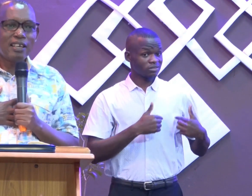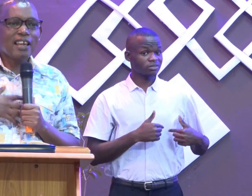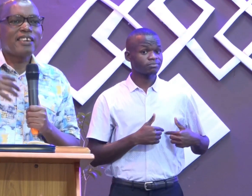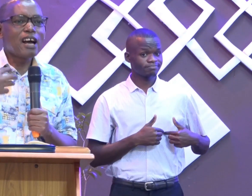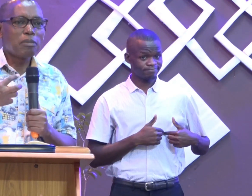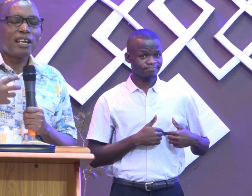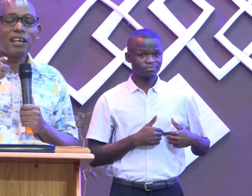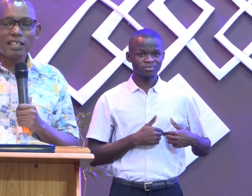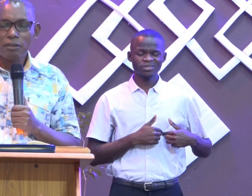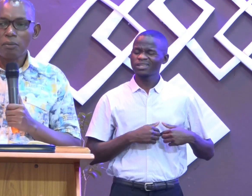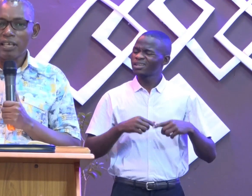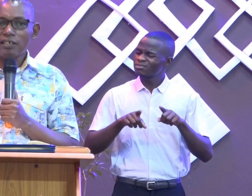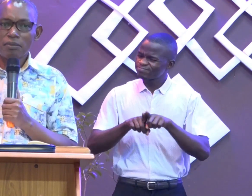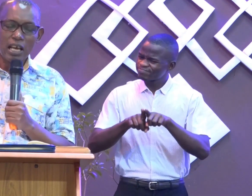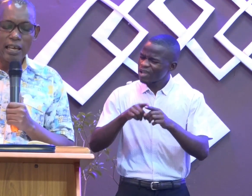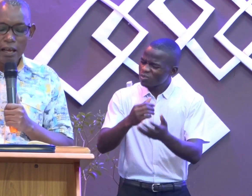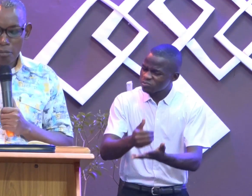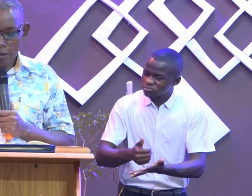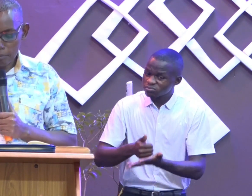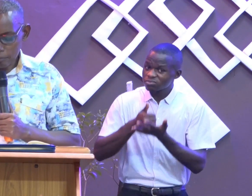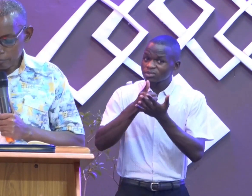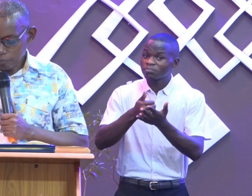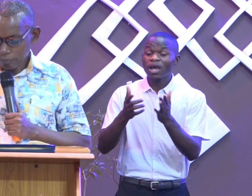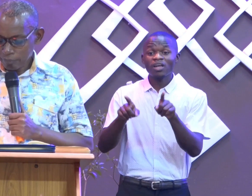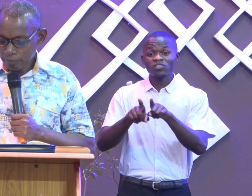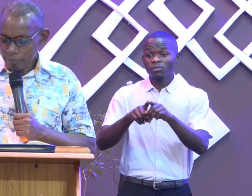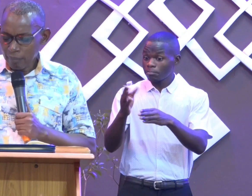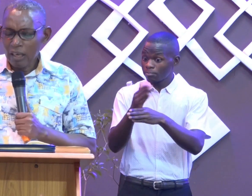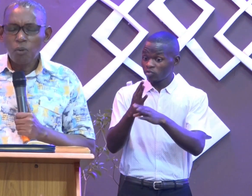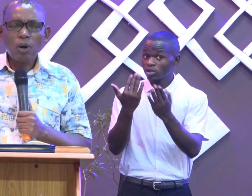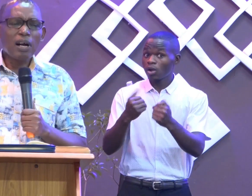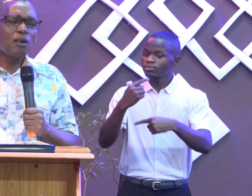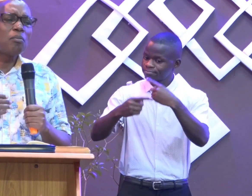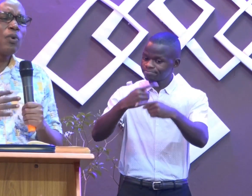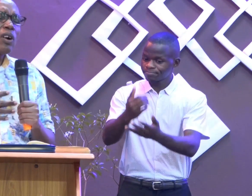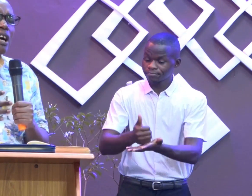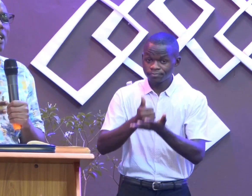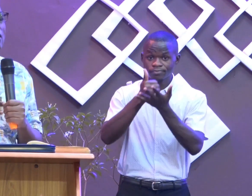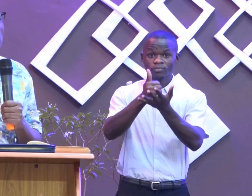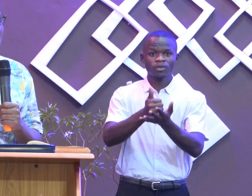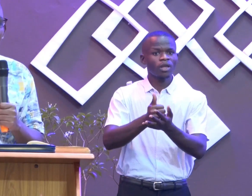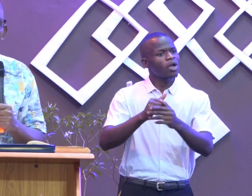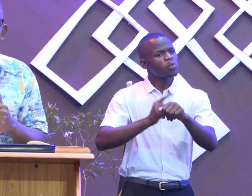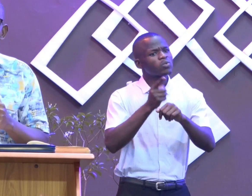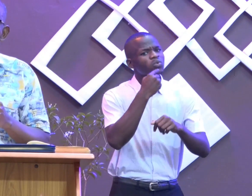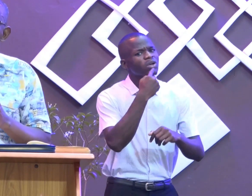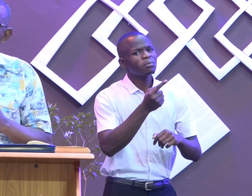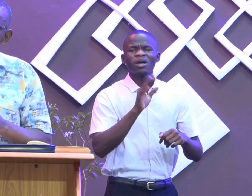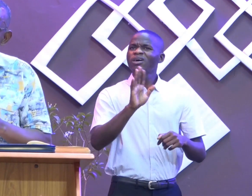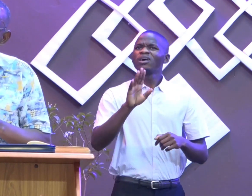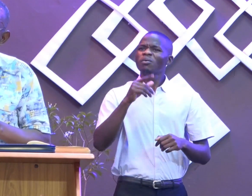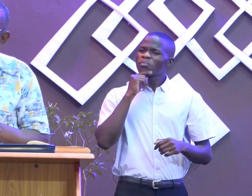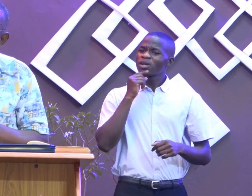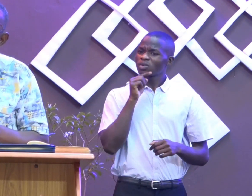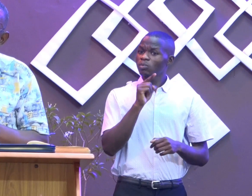heart. Yayamba era nakati buweereza bukyayamba. He hoped and up to now the ministry. We wali omugamba nti owo omusajja ono kuba